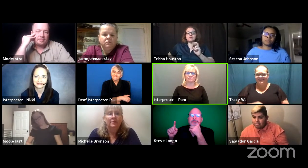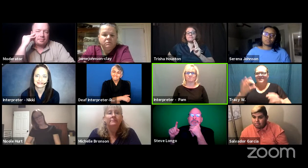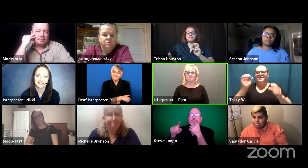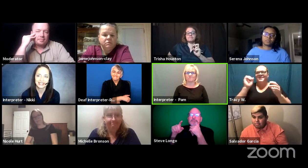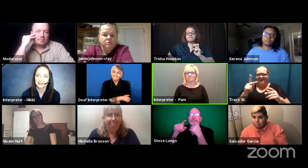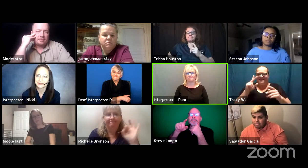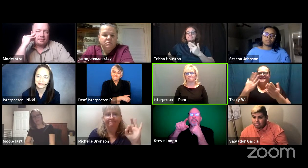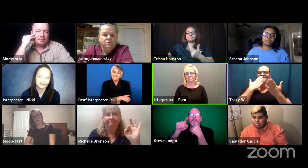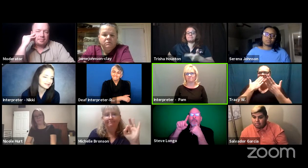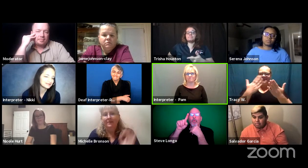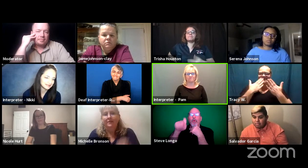Thank you.